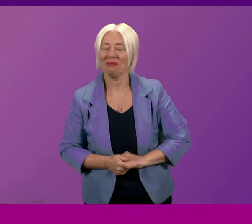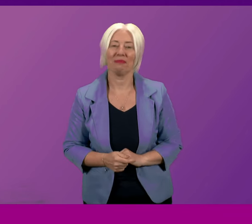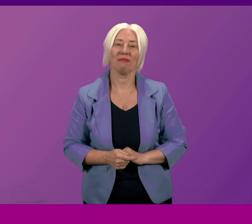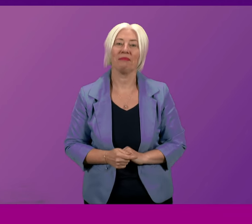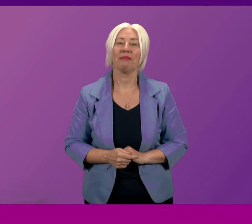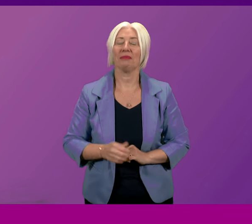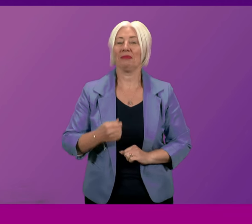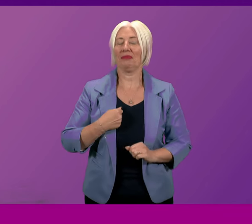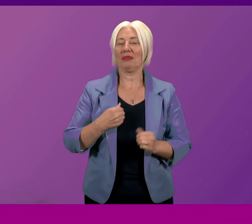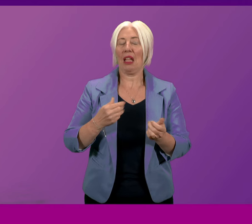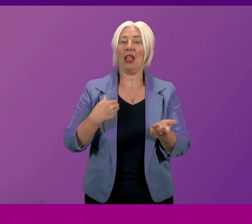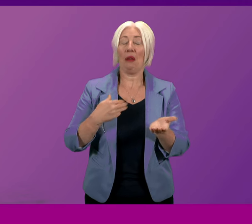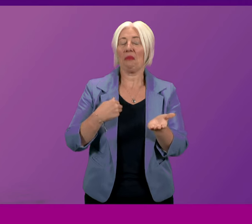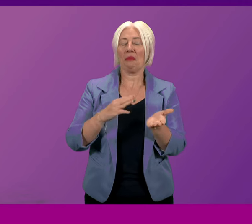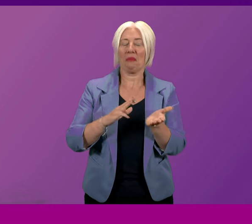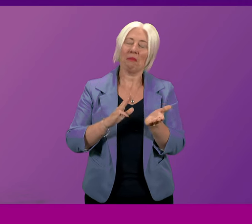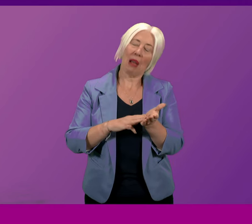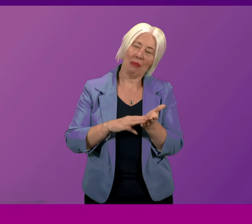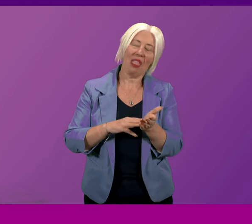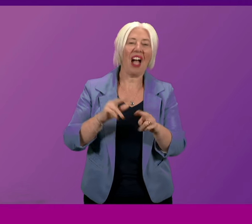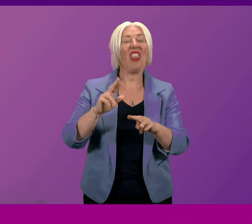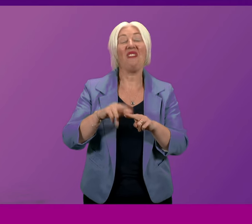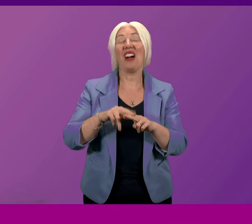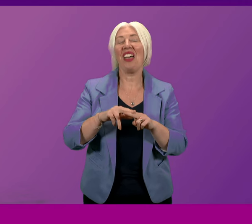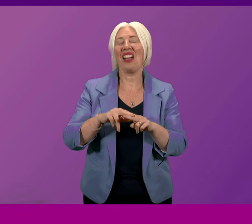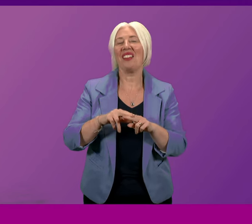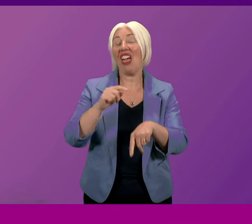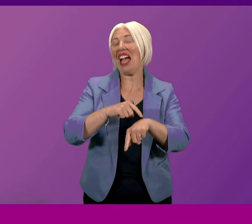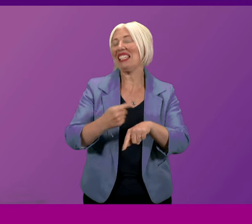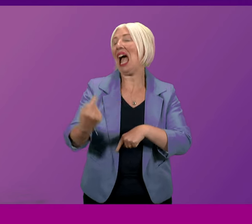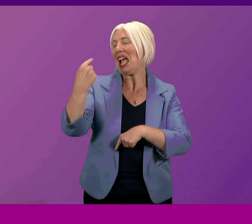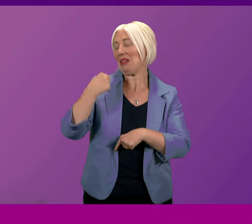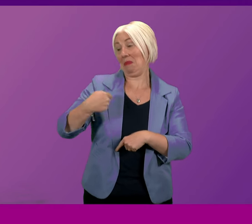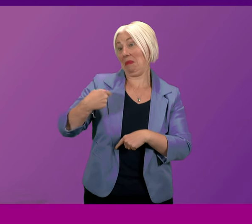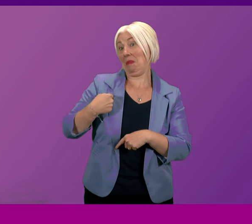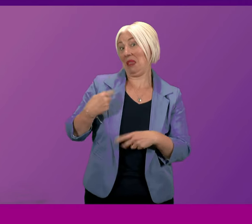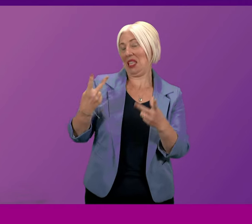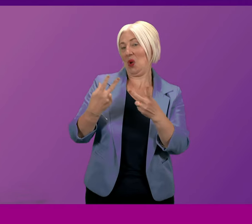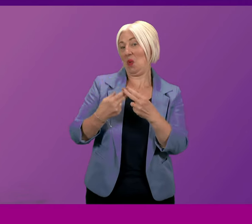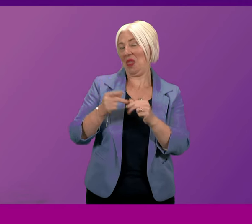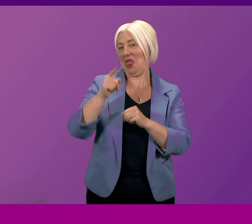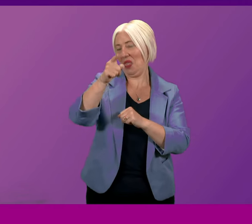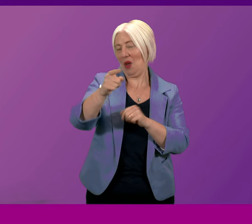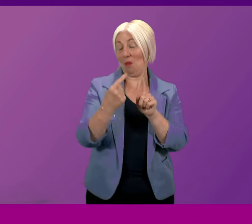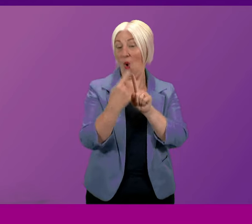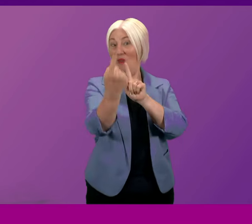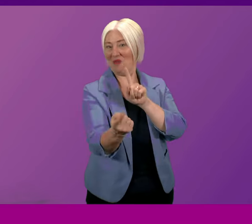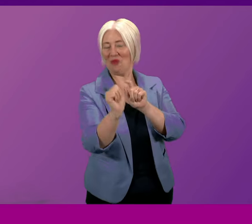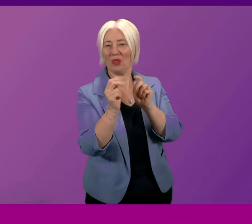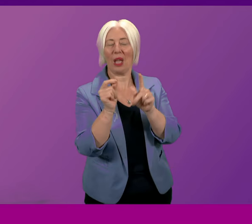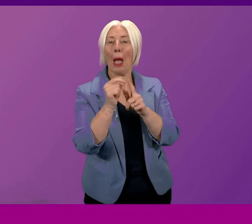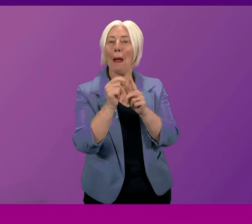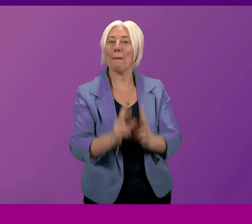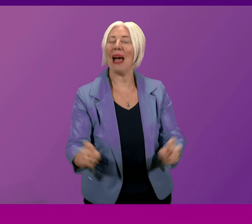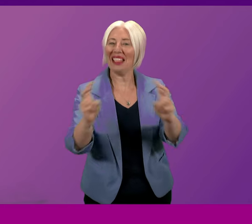Alongside the late Queen and the Duke of Edinburgh, I listened in the Palace of Holyrood House that day with